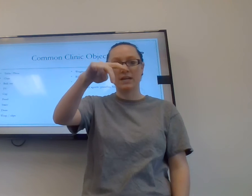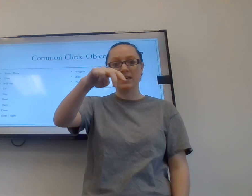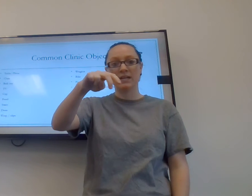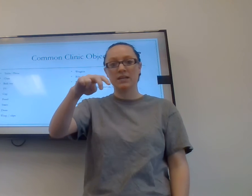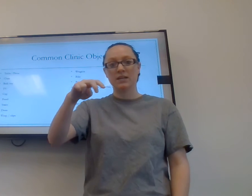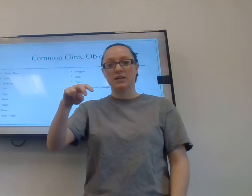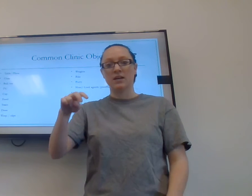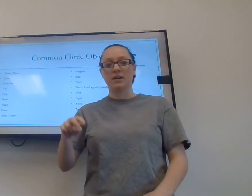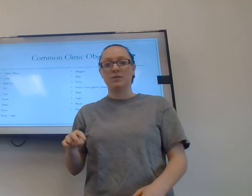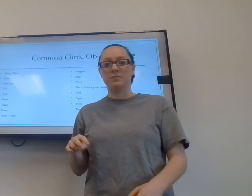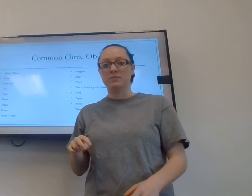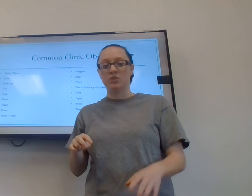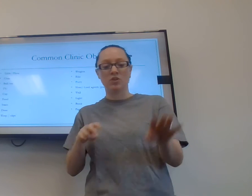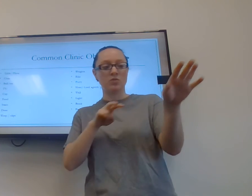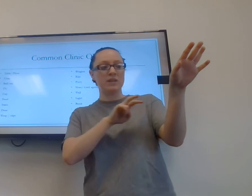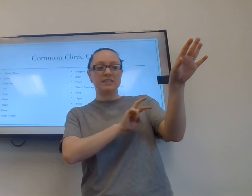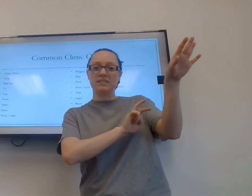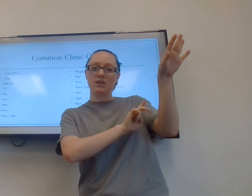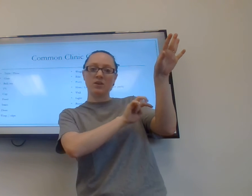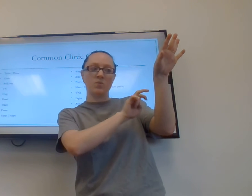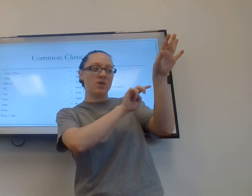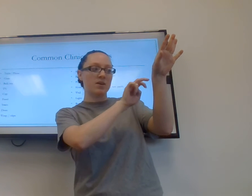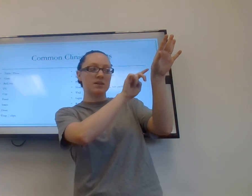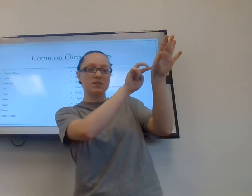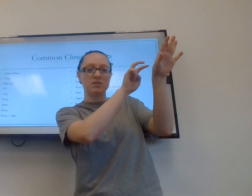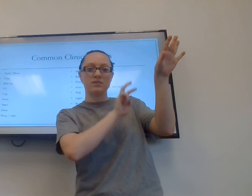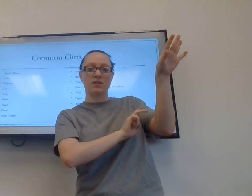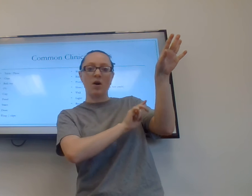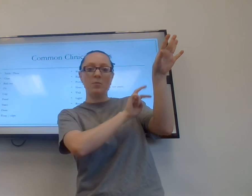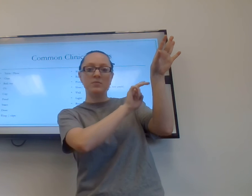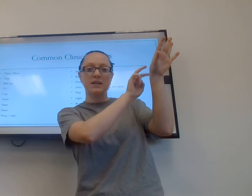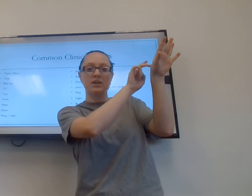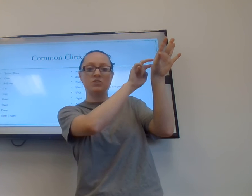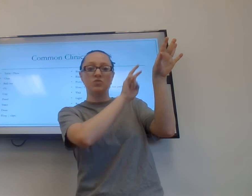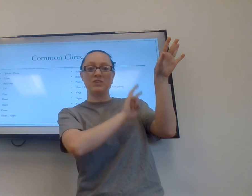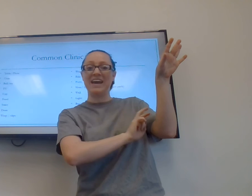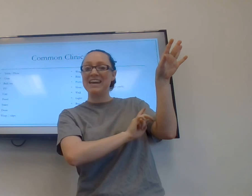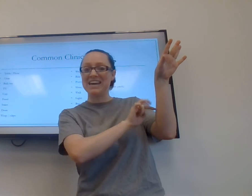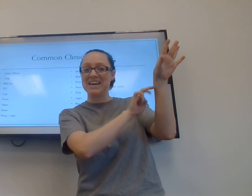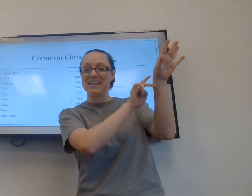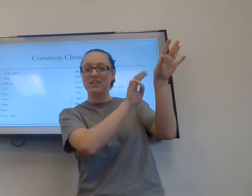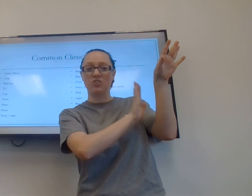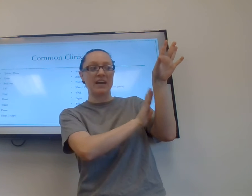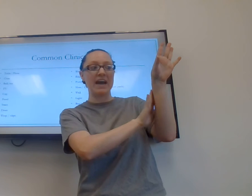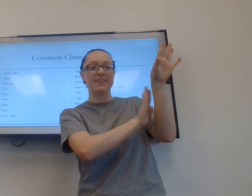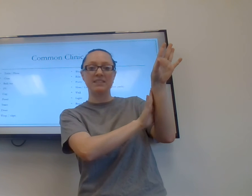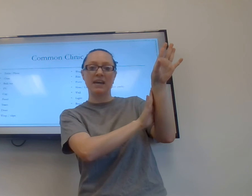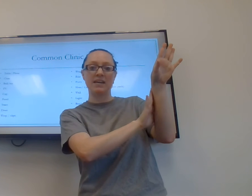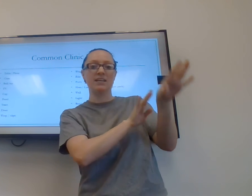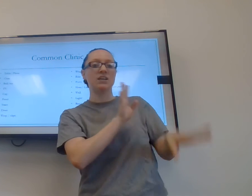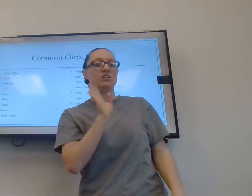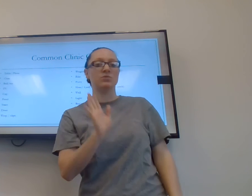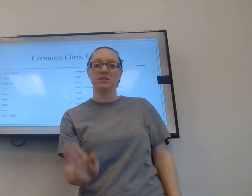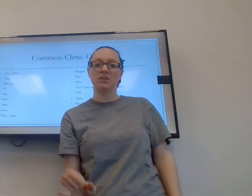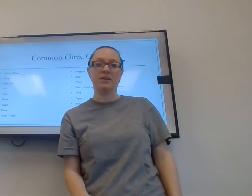way, you don't necessarily walk upstairs. You can add this hand. You really don't have